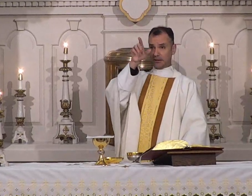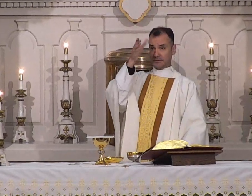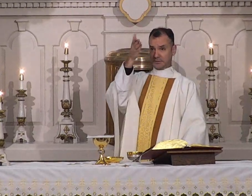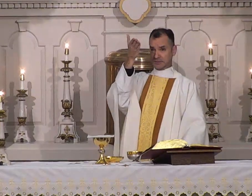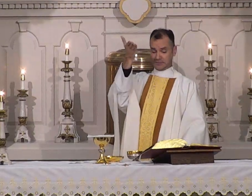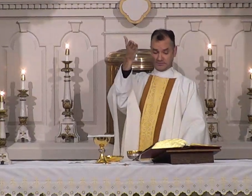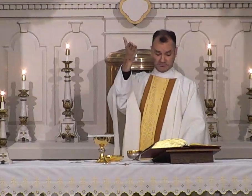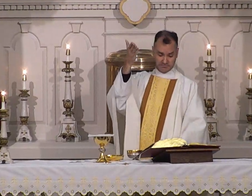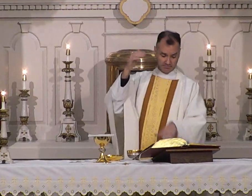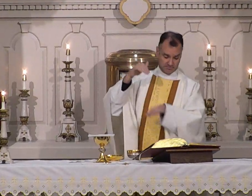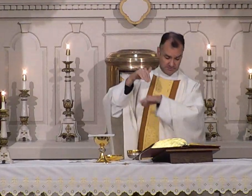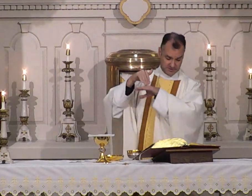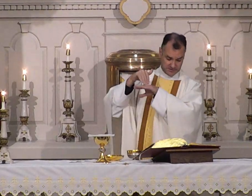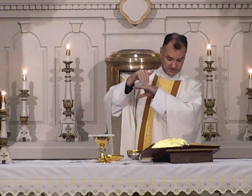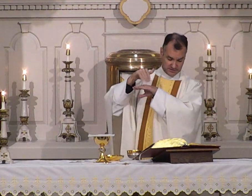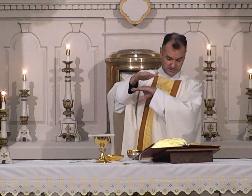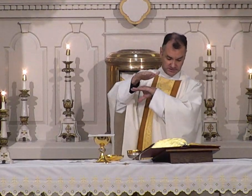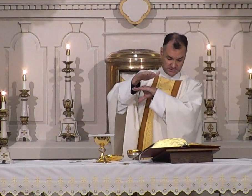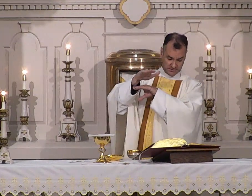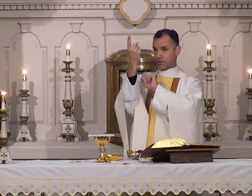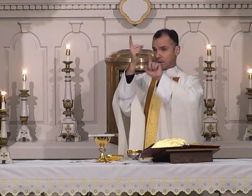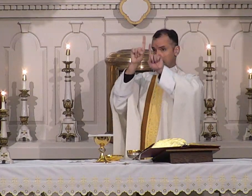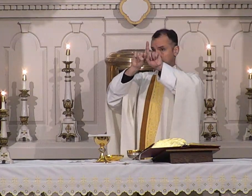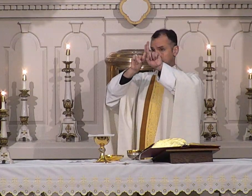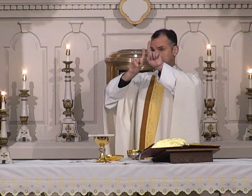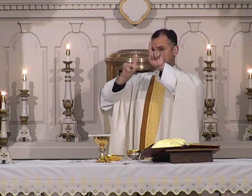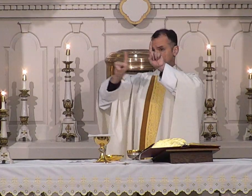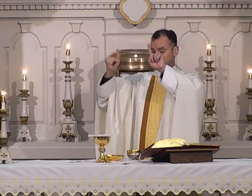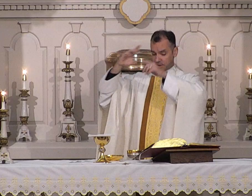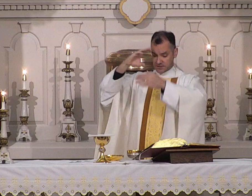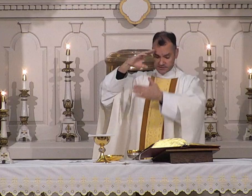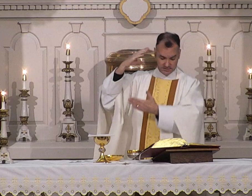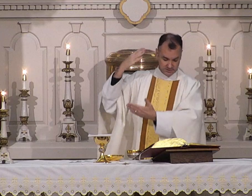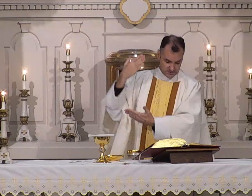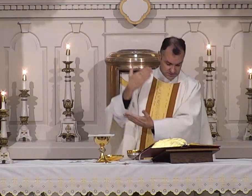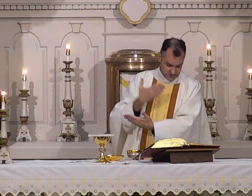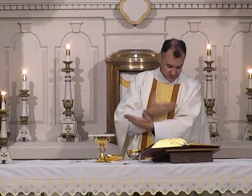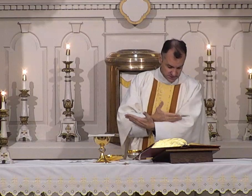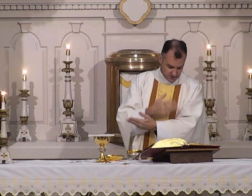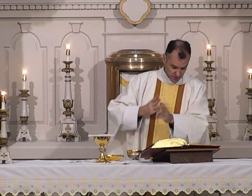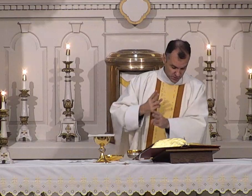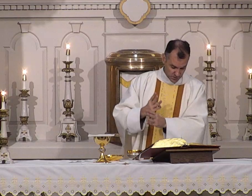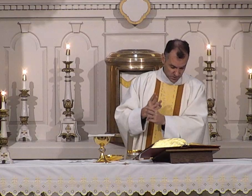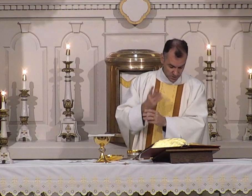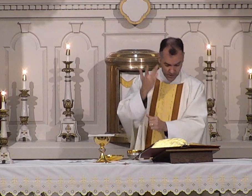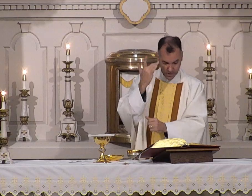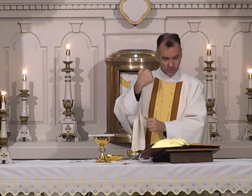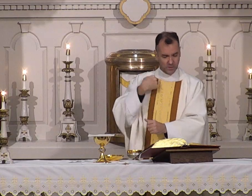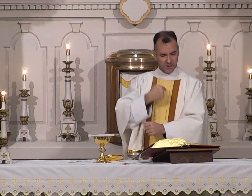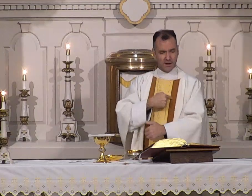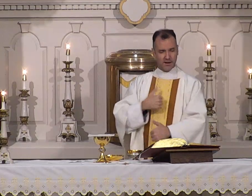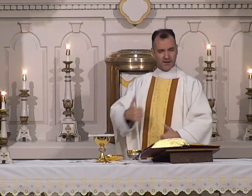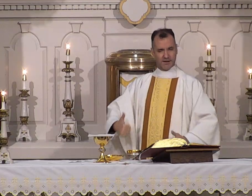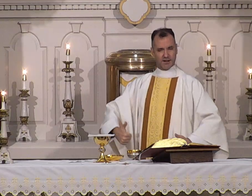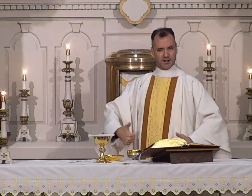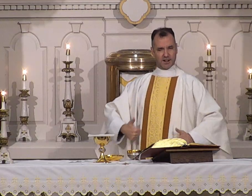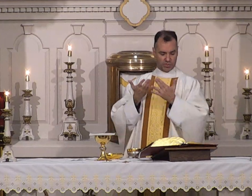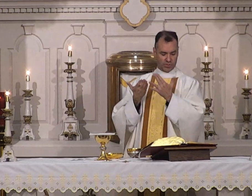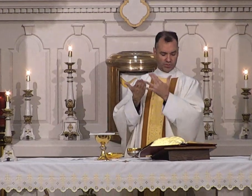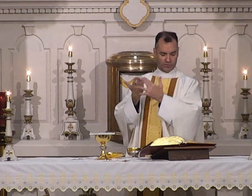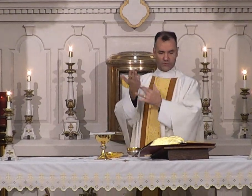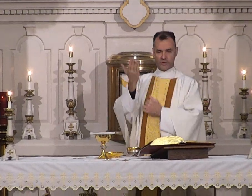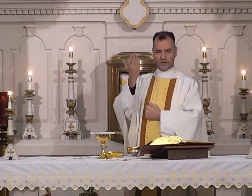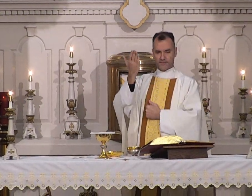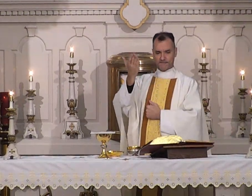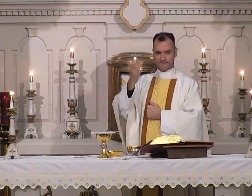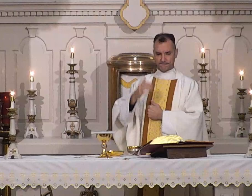God sent his only begotten Son into the world so that we might have life